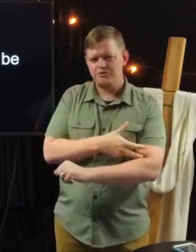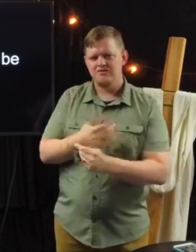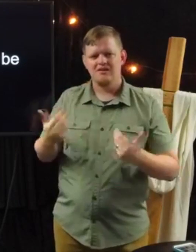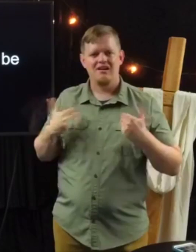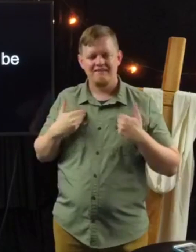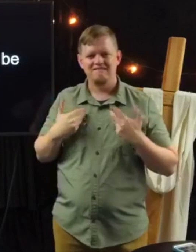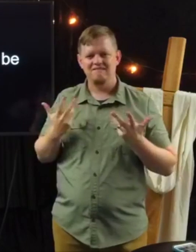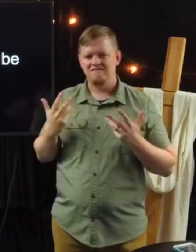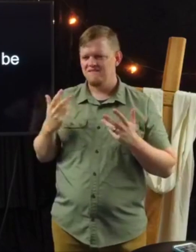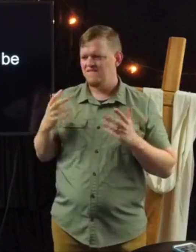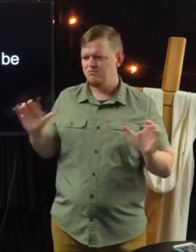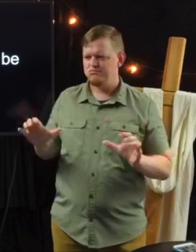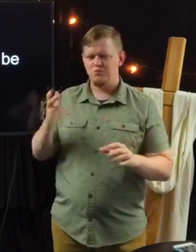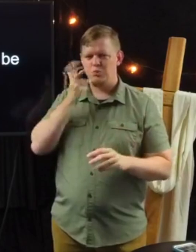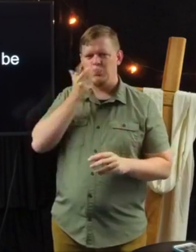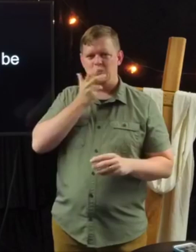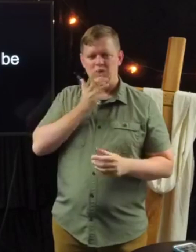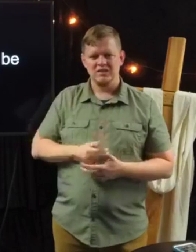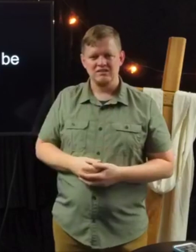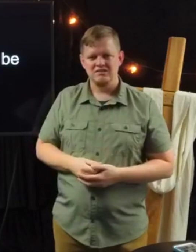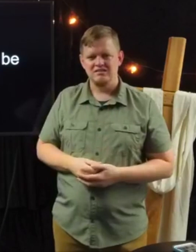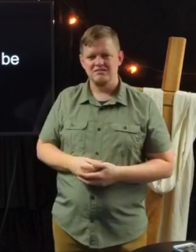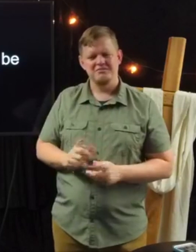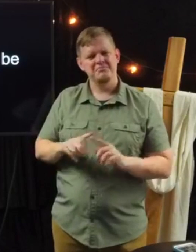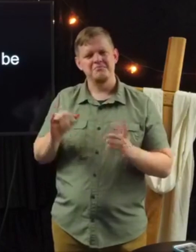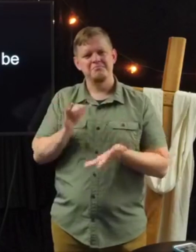The demons have power. They have done a lot of action.